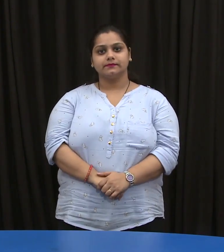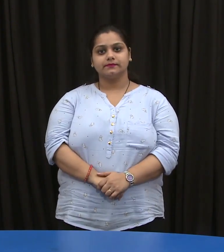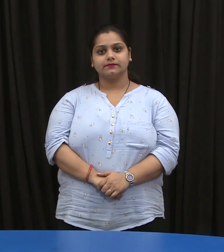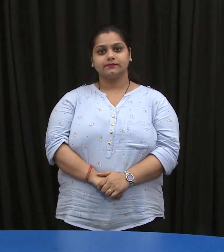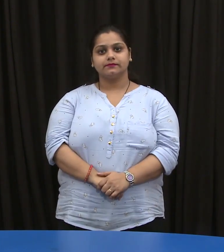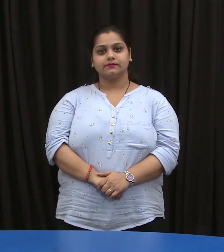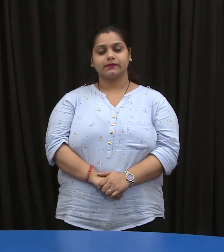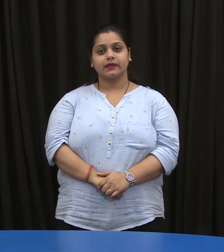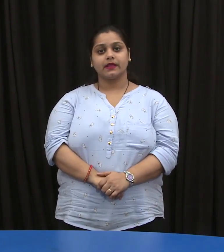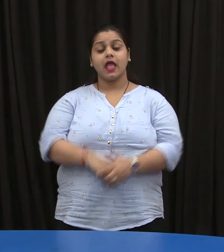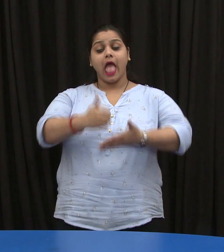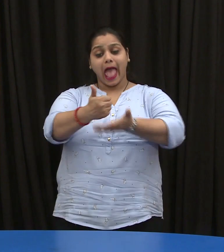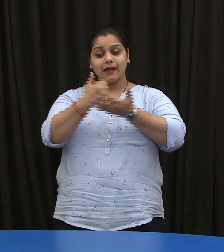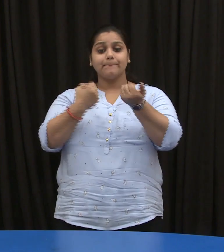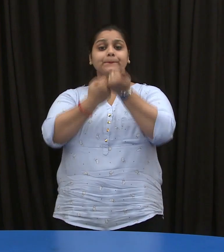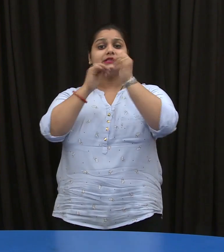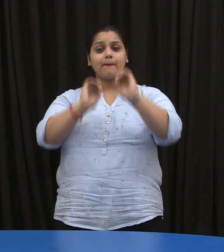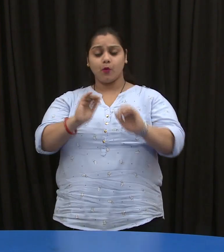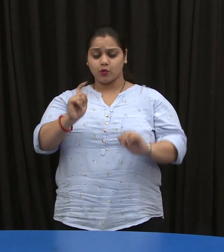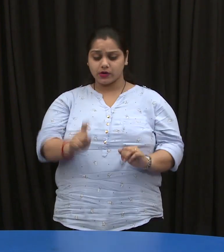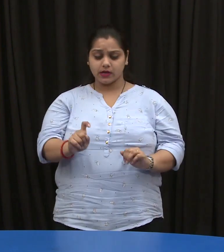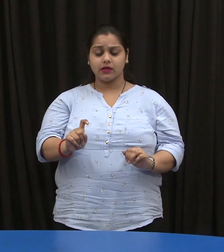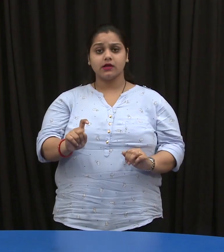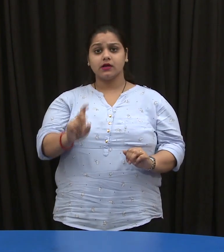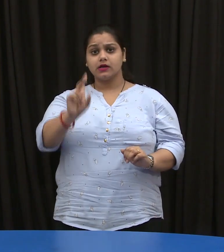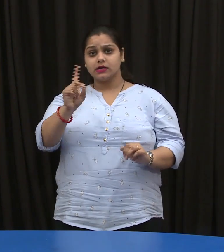The Help and Support Center window open.